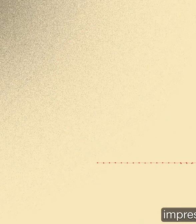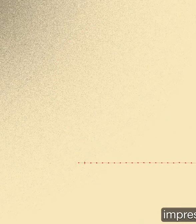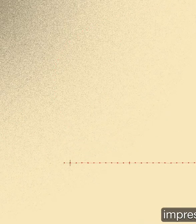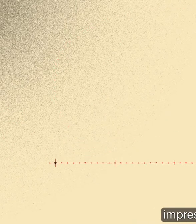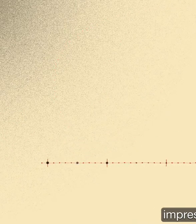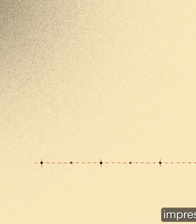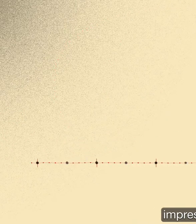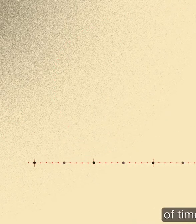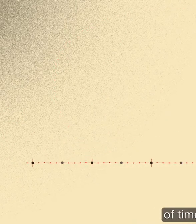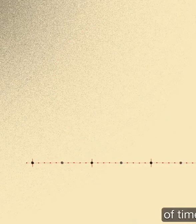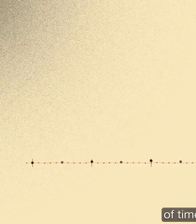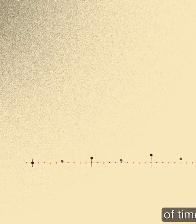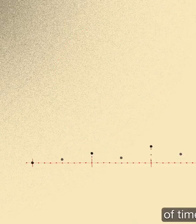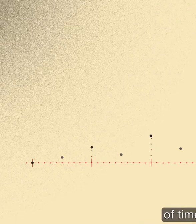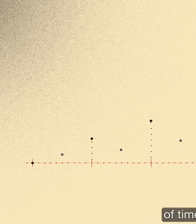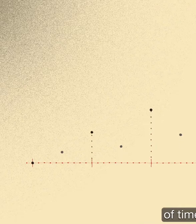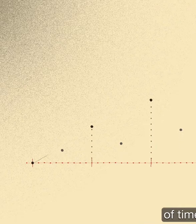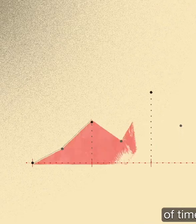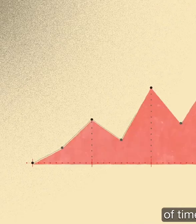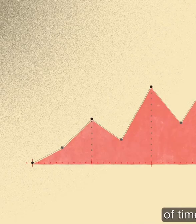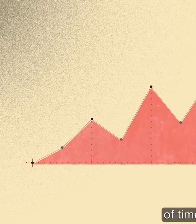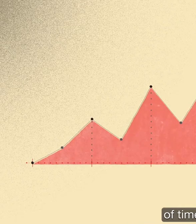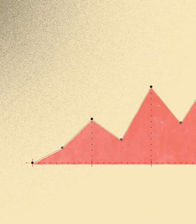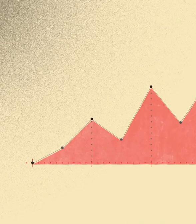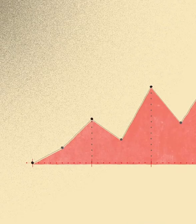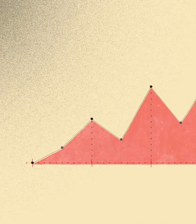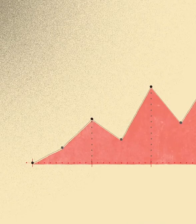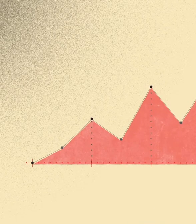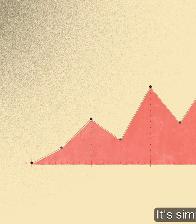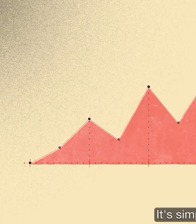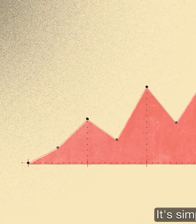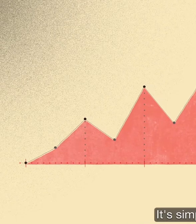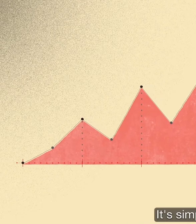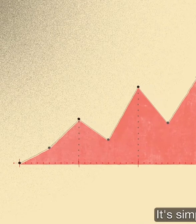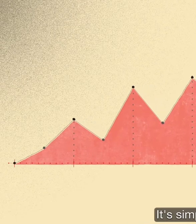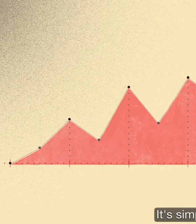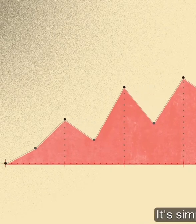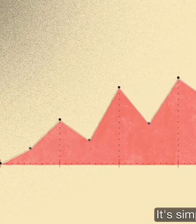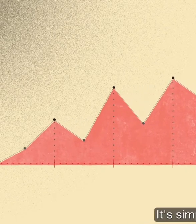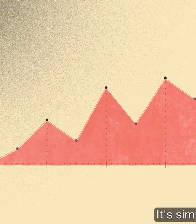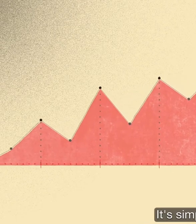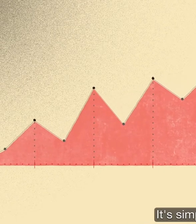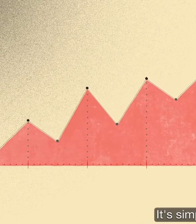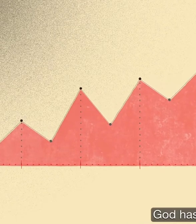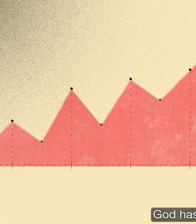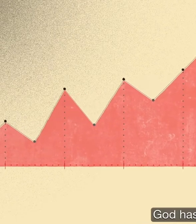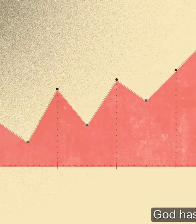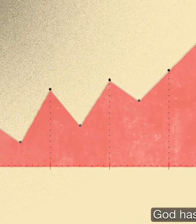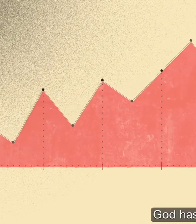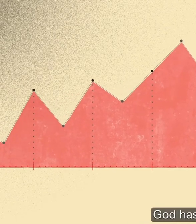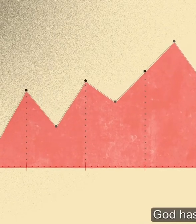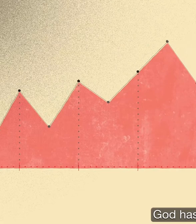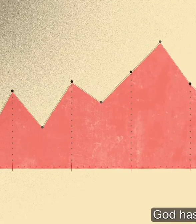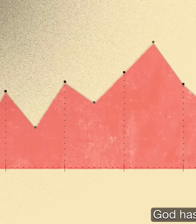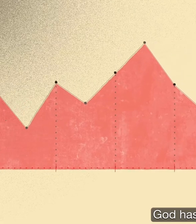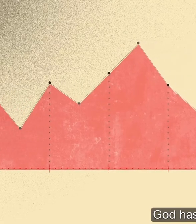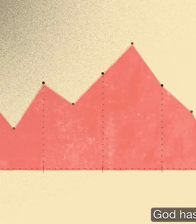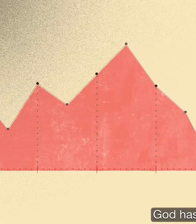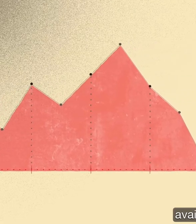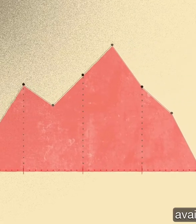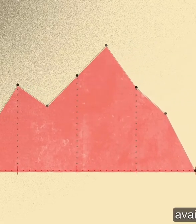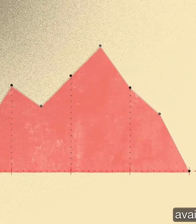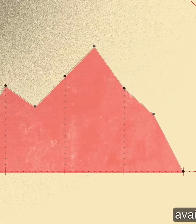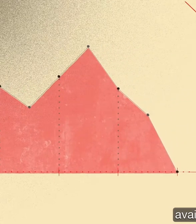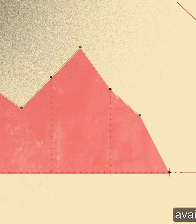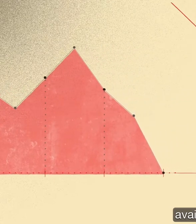the author of time and space? It's simple obedience. God has made